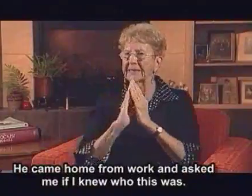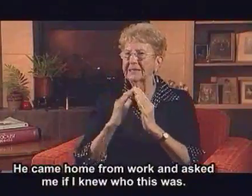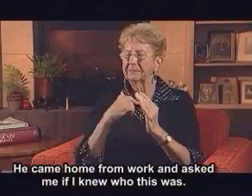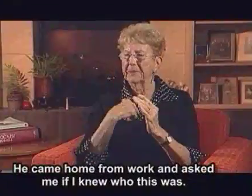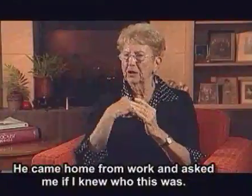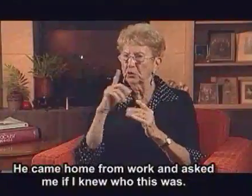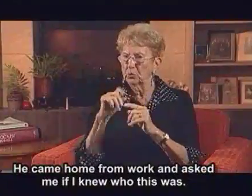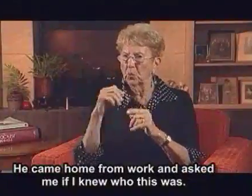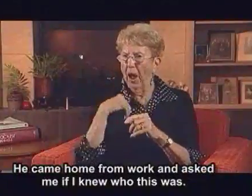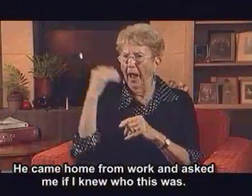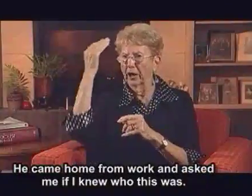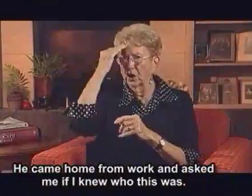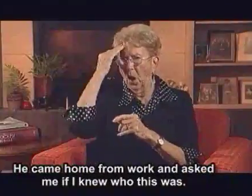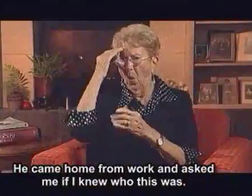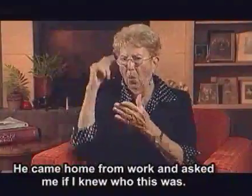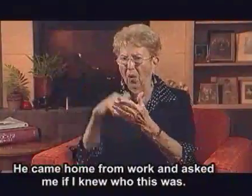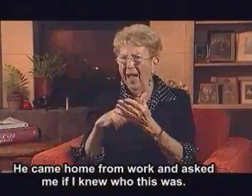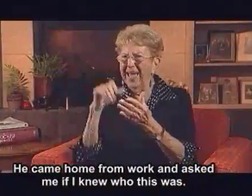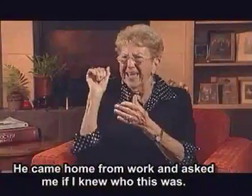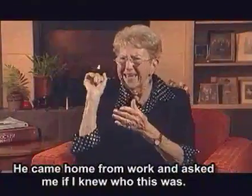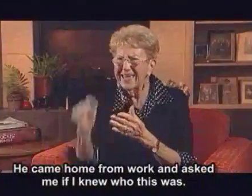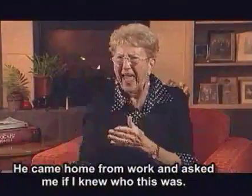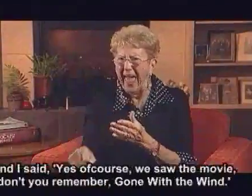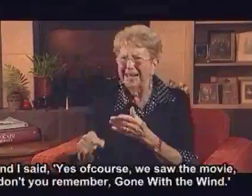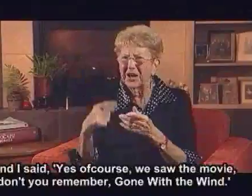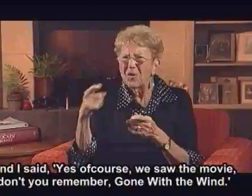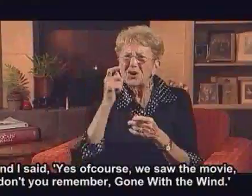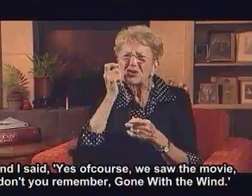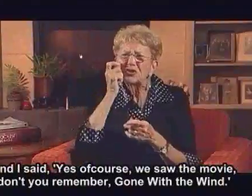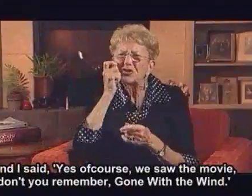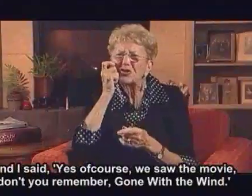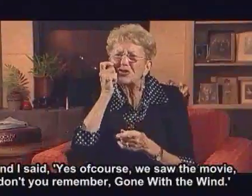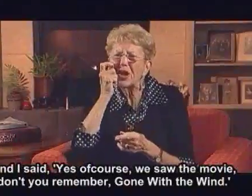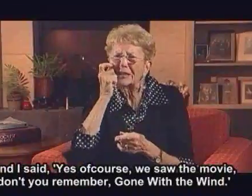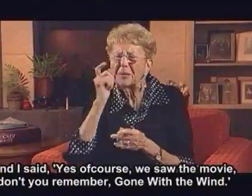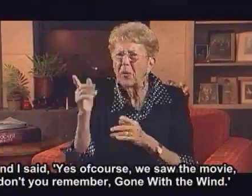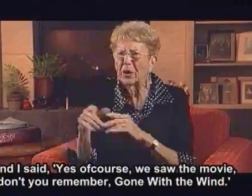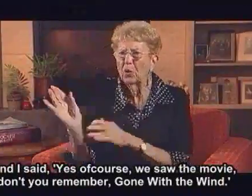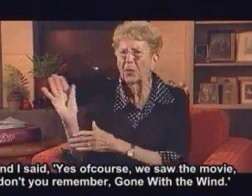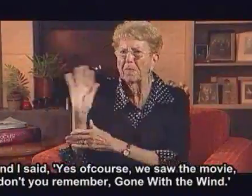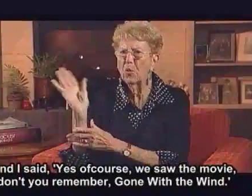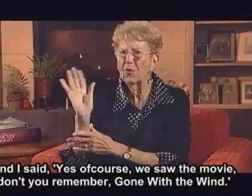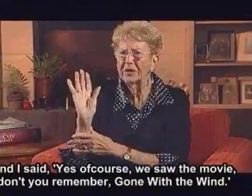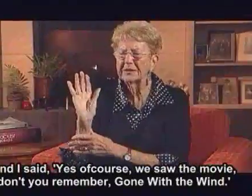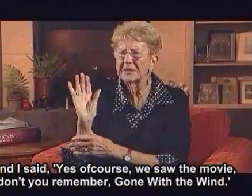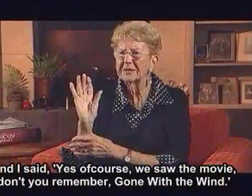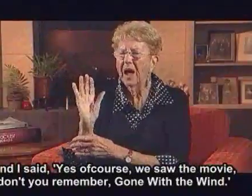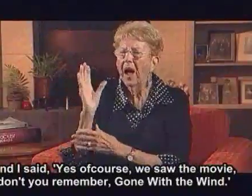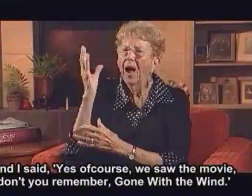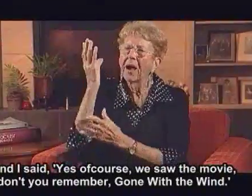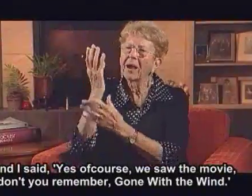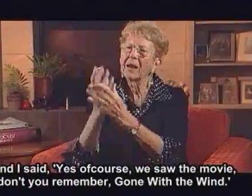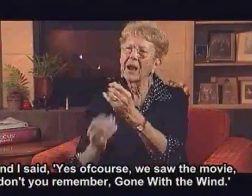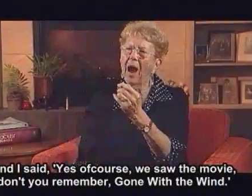work and asked me if I knew who this was. And I said, "Yes, of course. We saw the movie, don't you